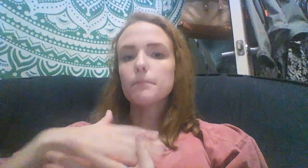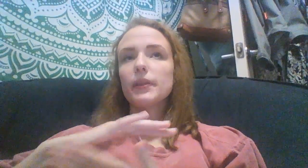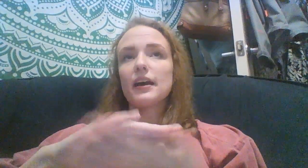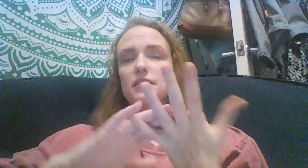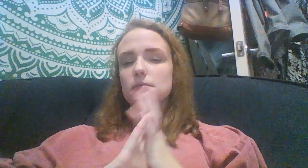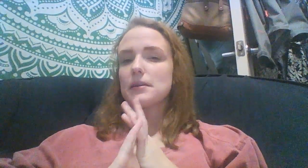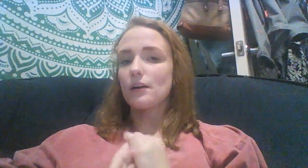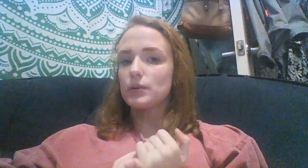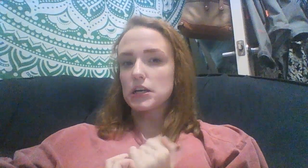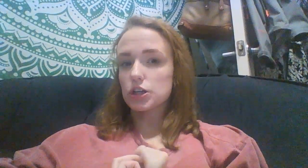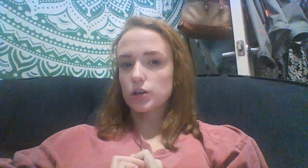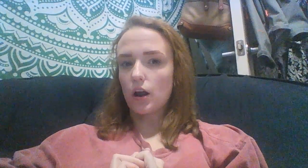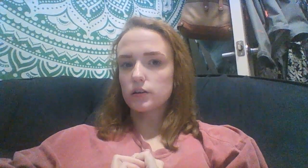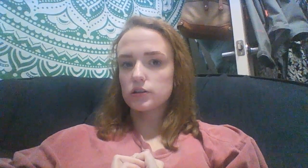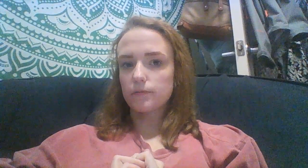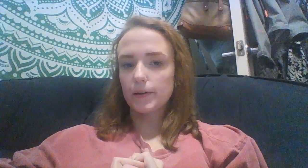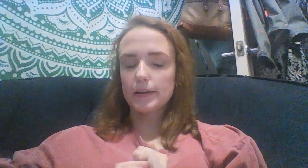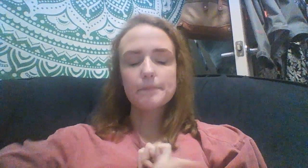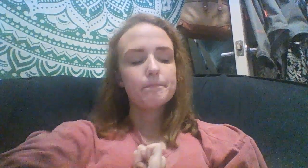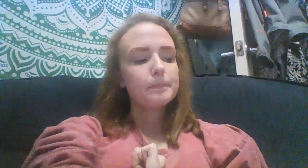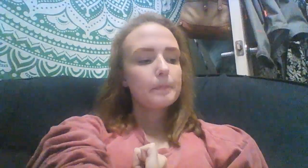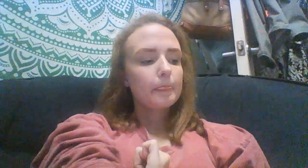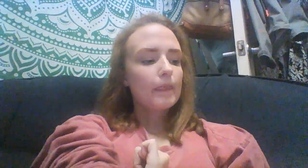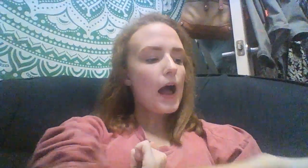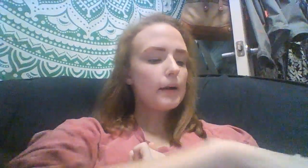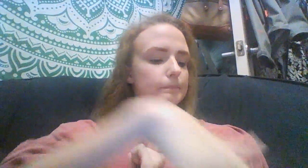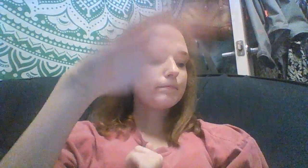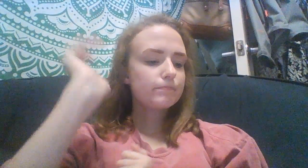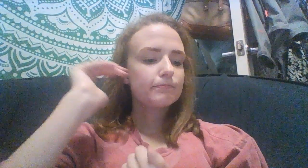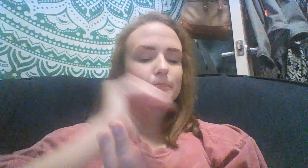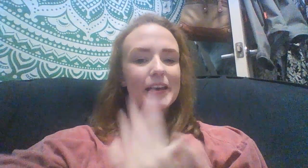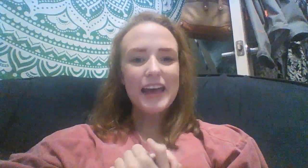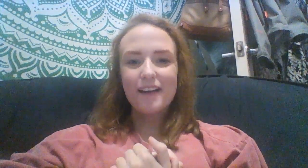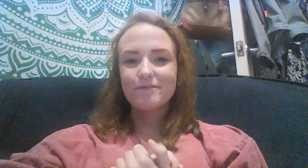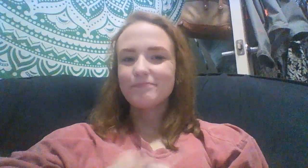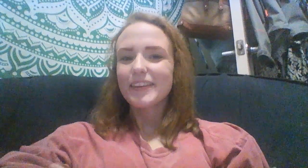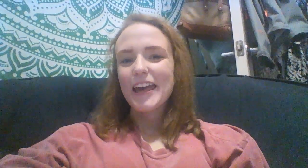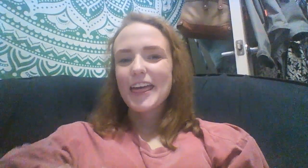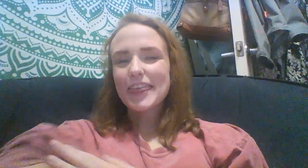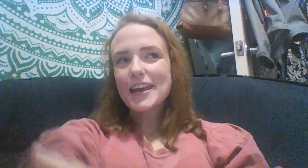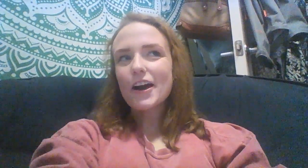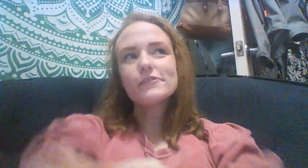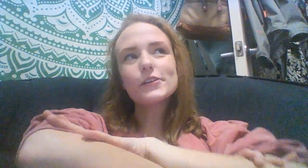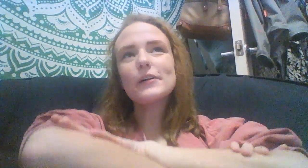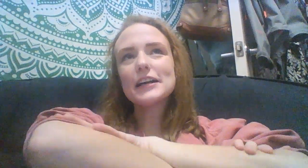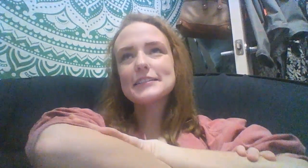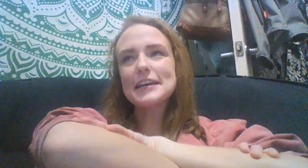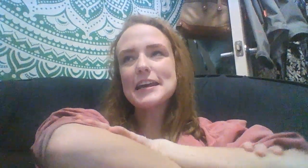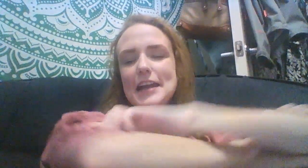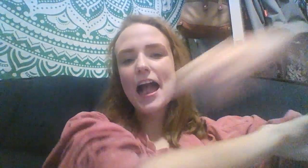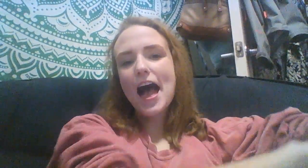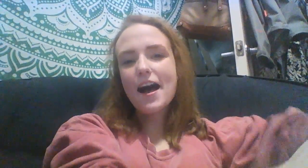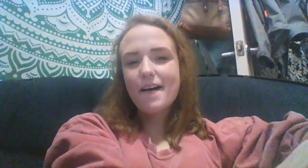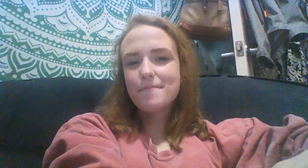that doesn't mean that we need to treat others differently. But yeah, thank y'all for watching.